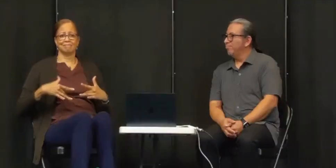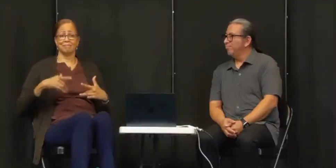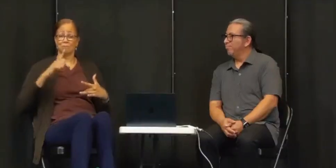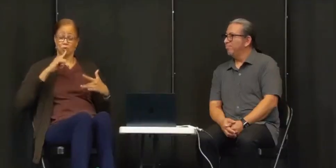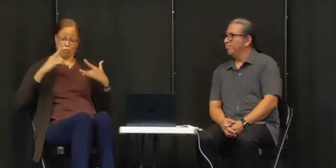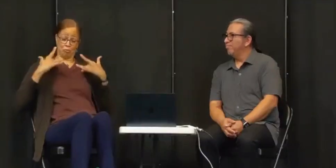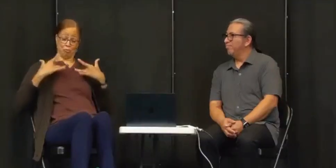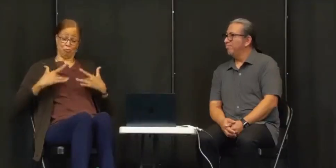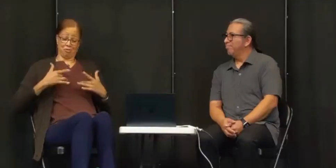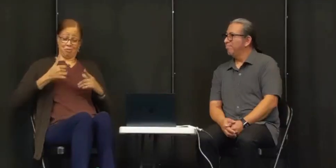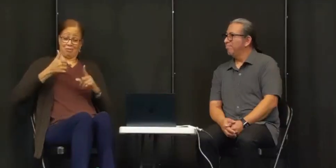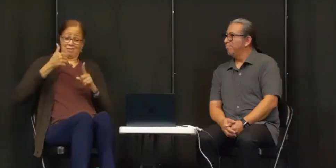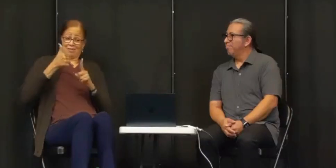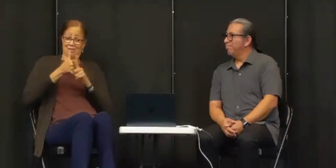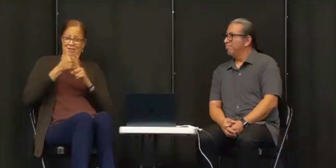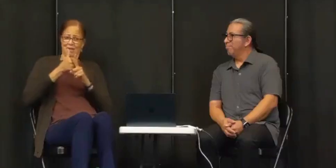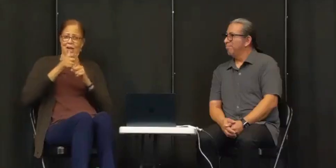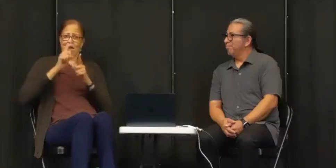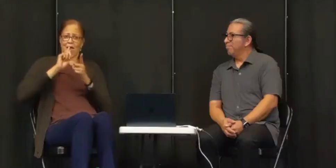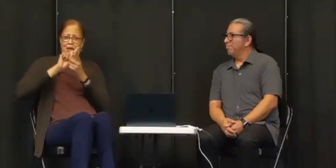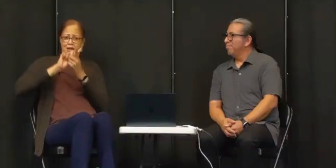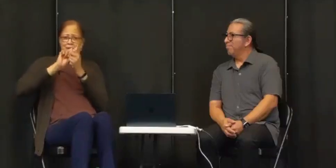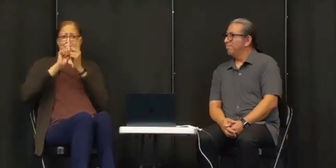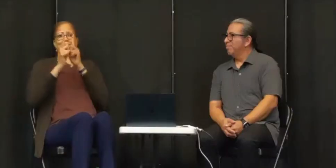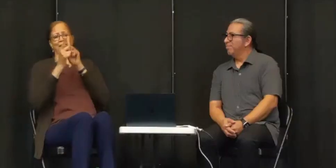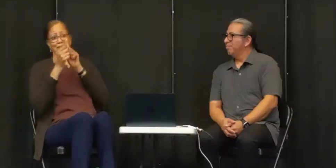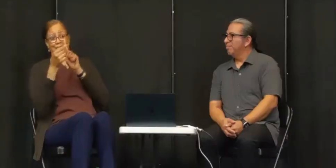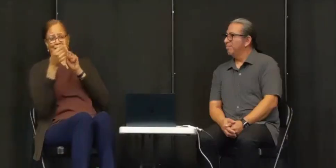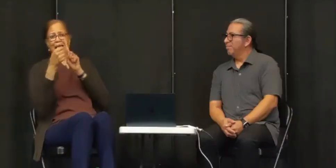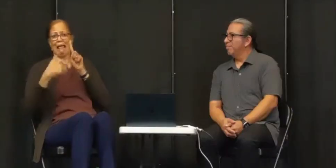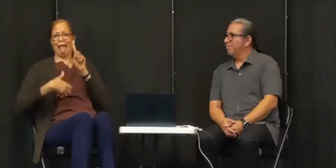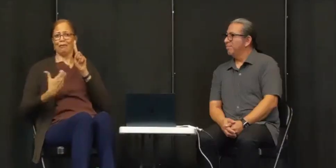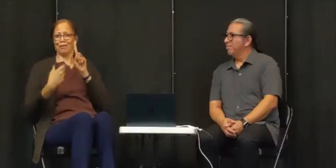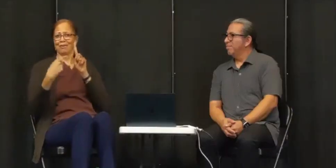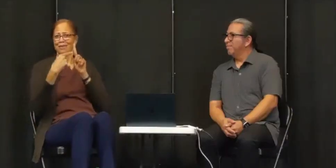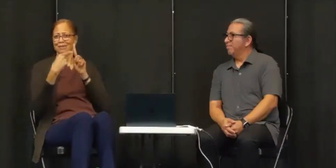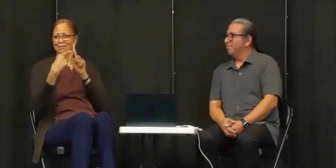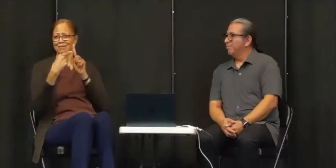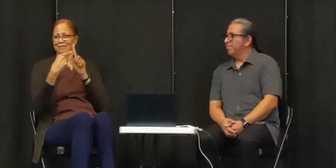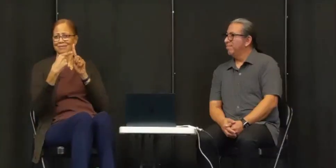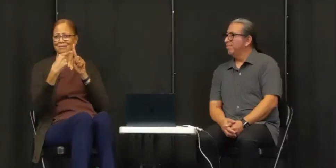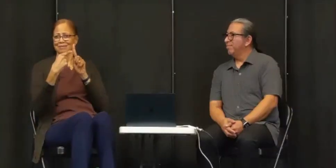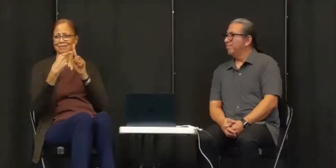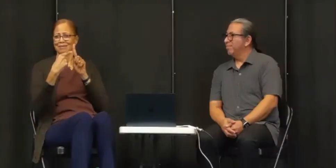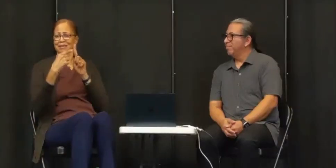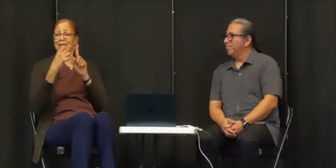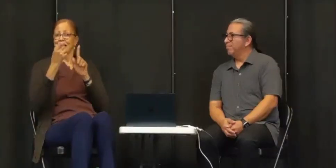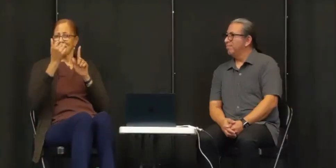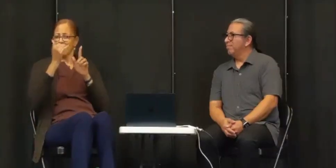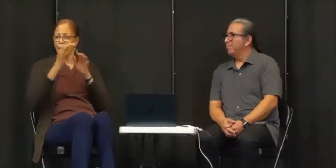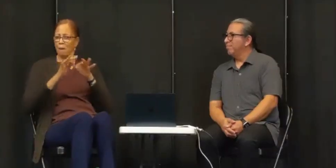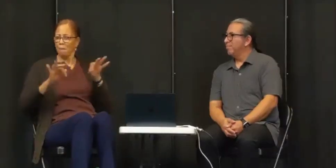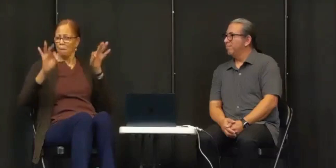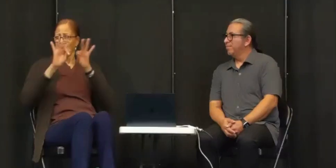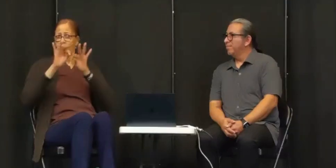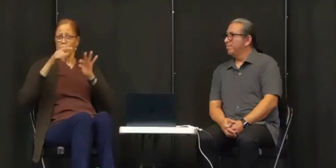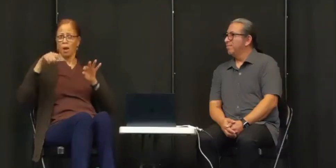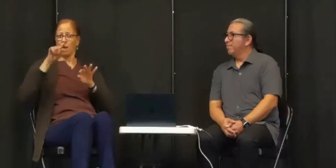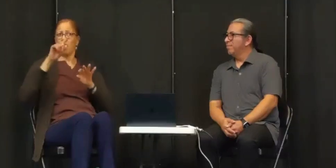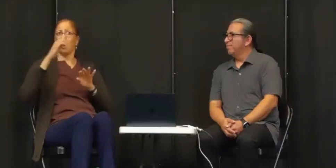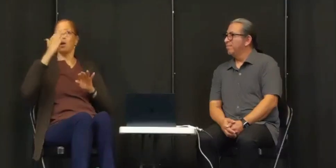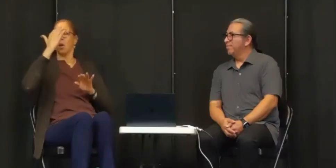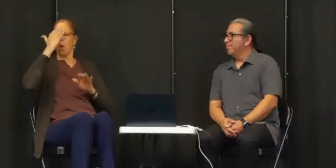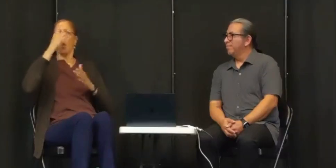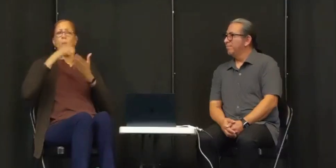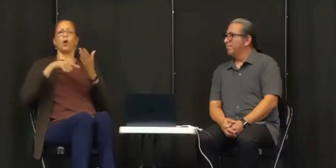up, and that may lead you into feeling depressed. And that depression itself really is based in anger. So